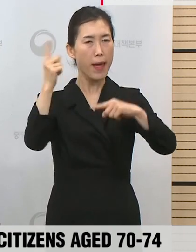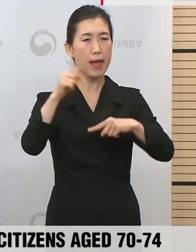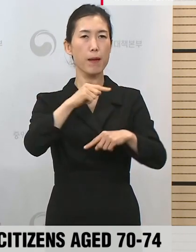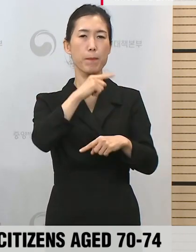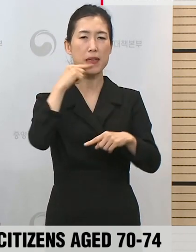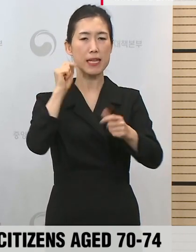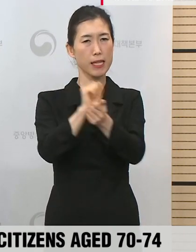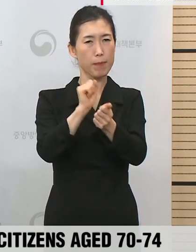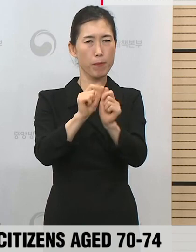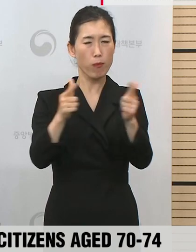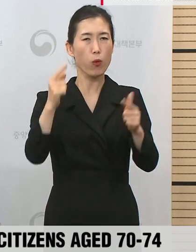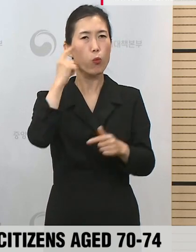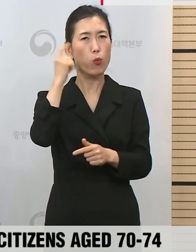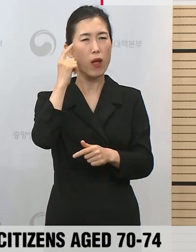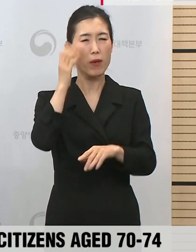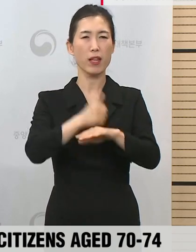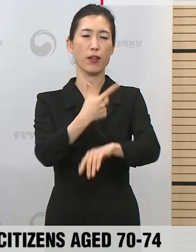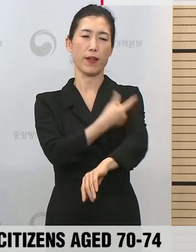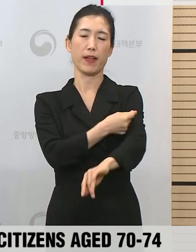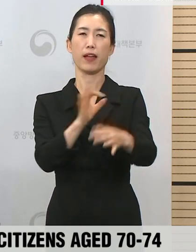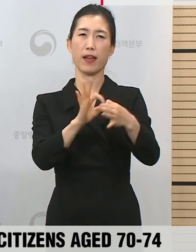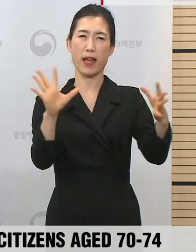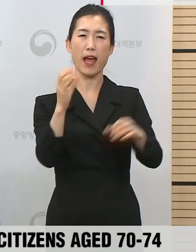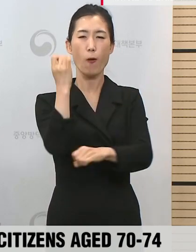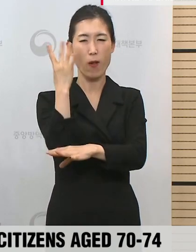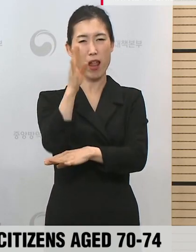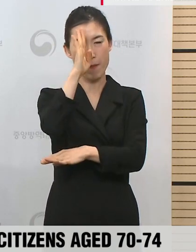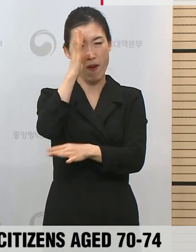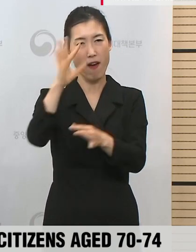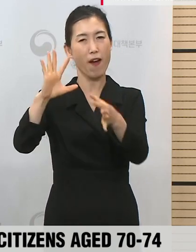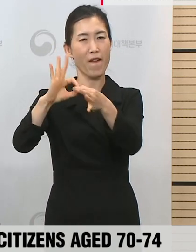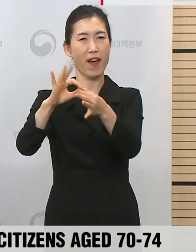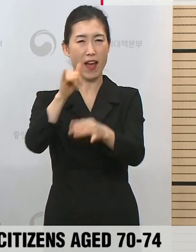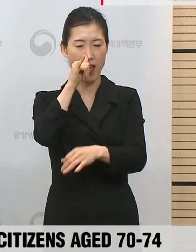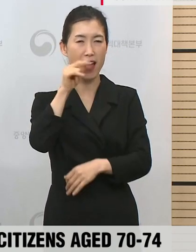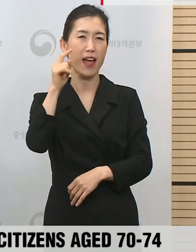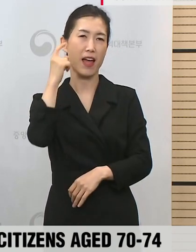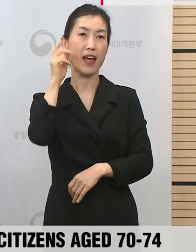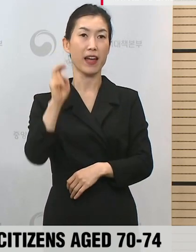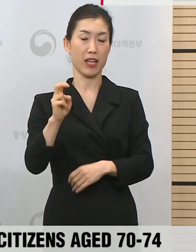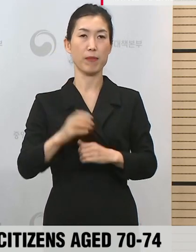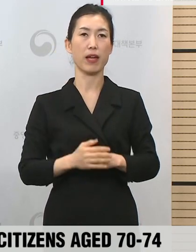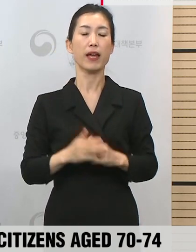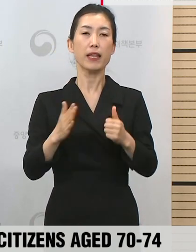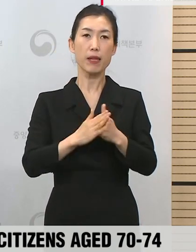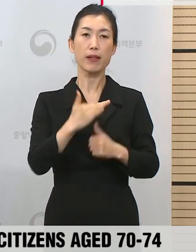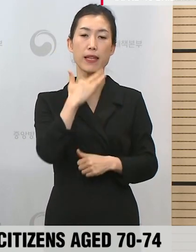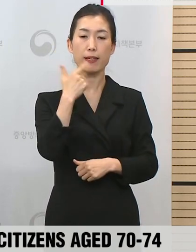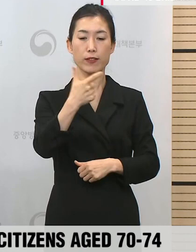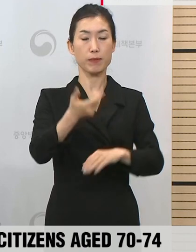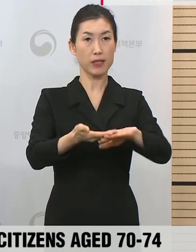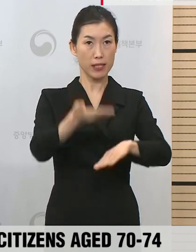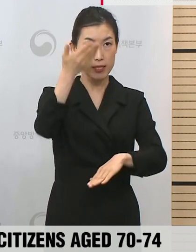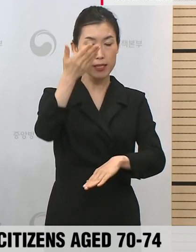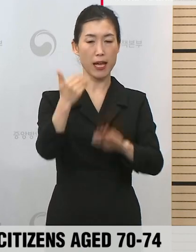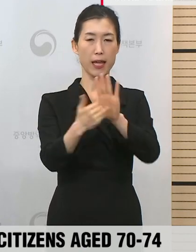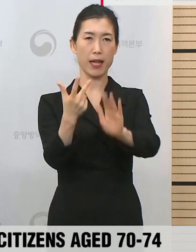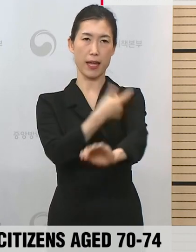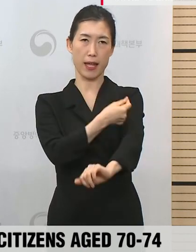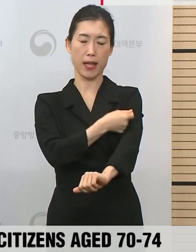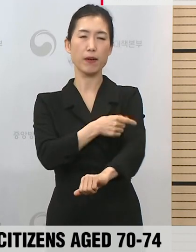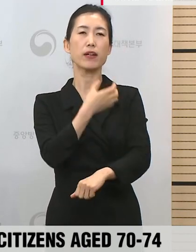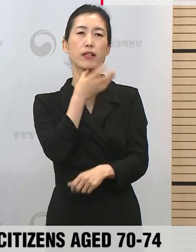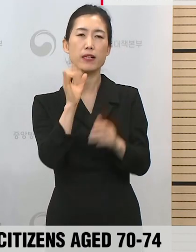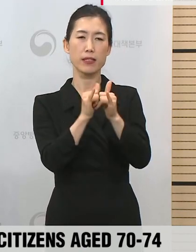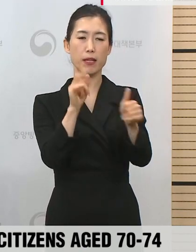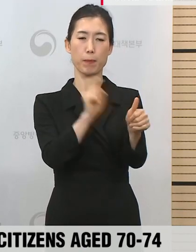them were related to underlying medical illnesses rather than the vaccine itself. And therefore, we believe that it is very